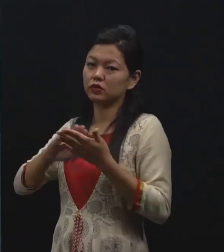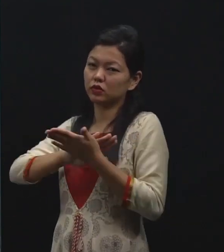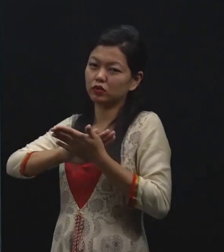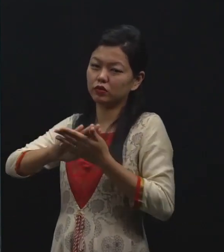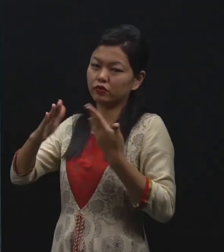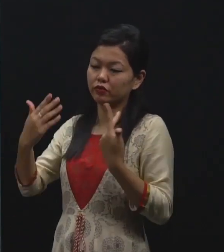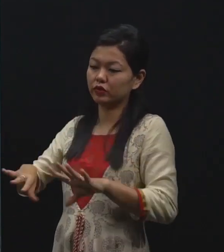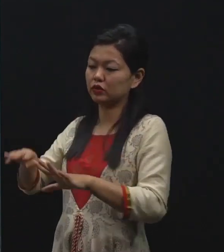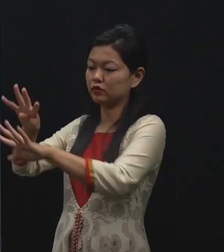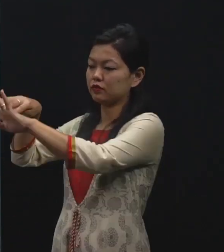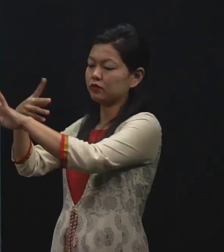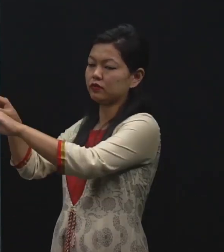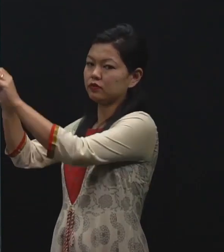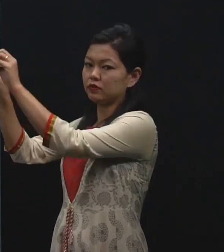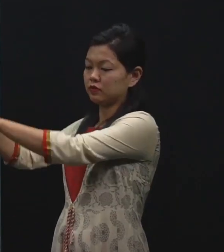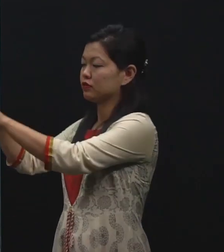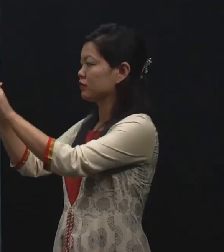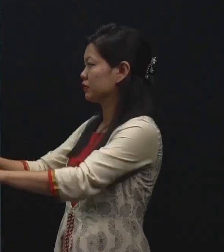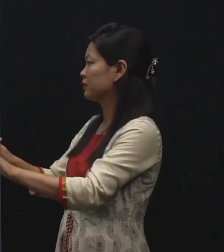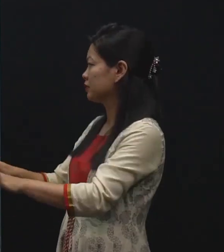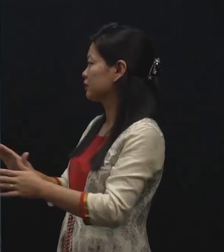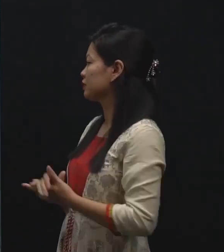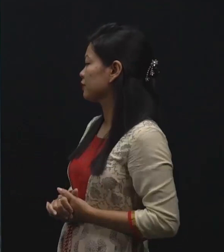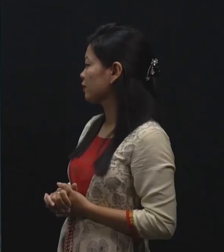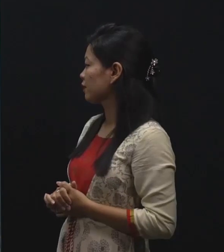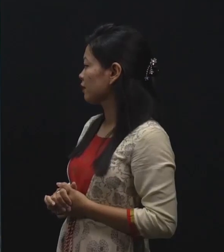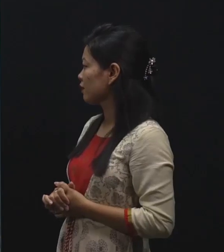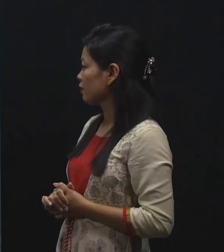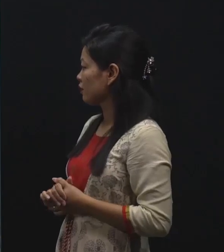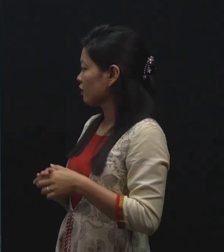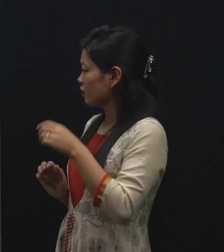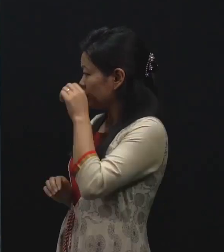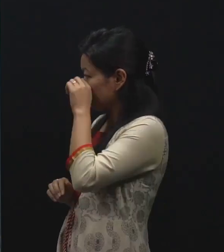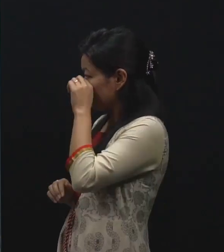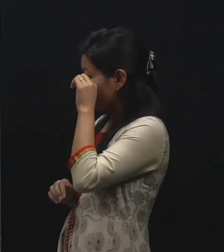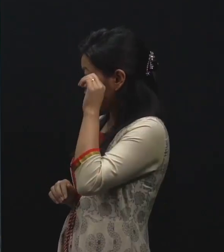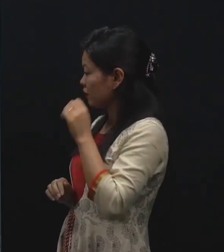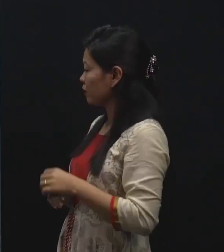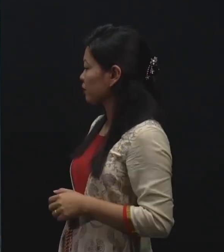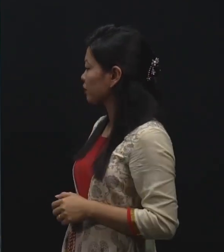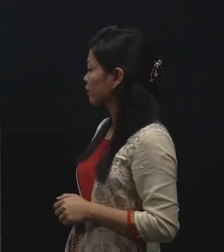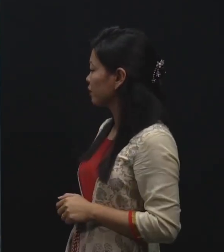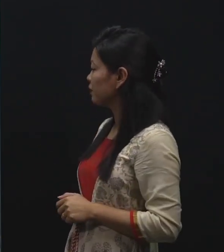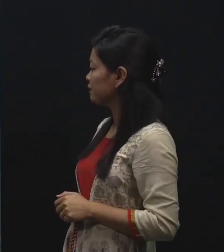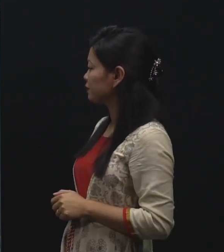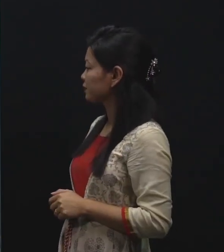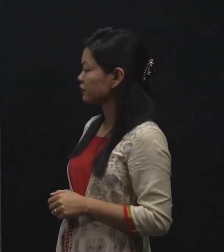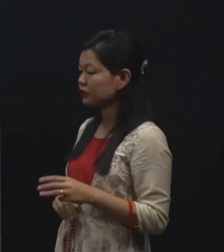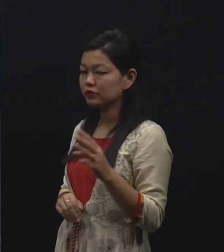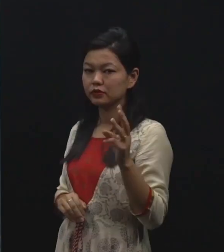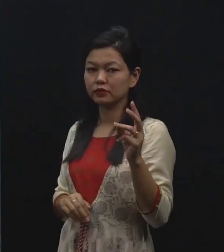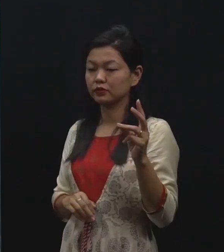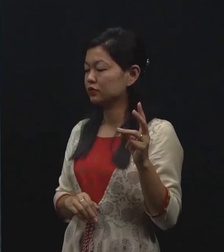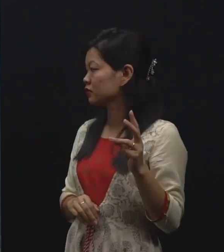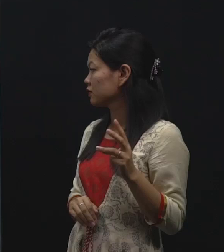cases are little minor cases, okay. So that is the difference between the civil and the criminal cases. Now the third